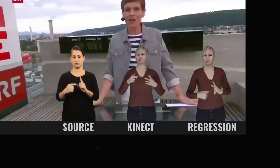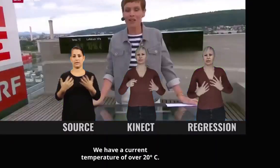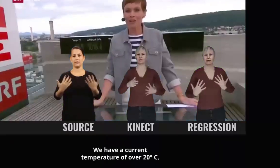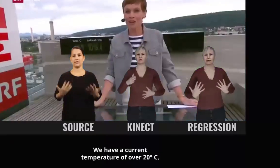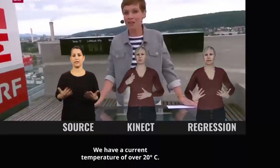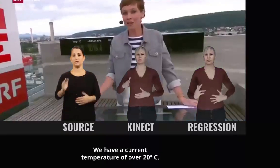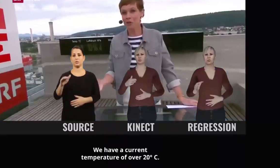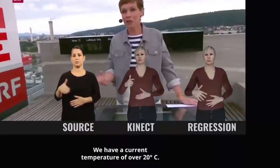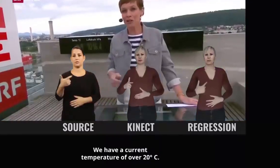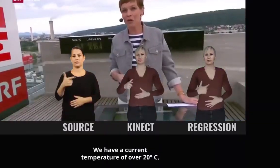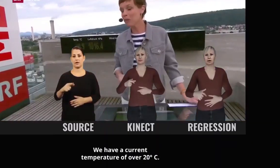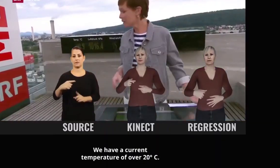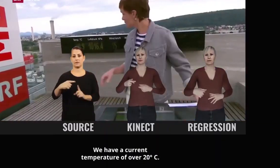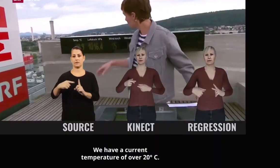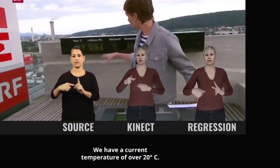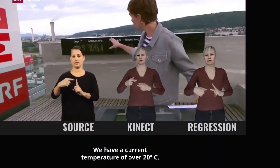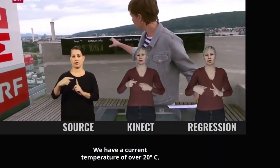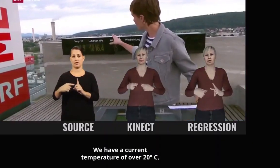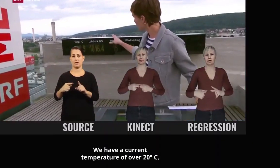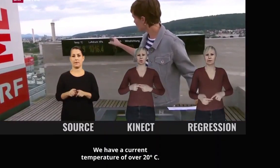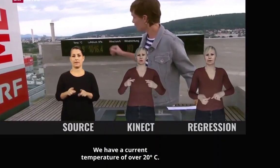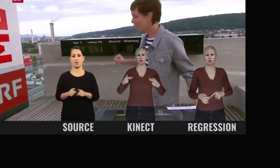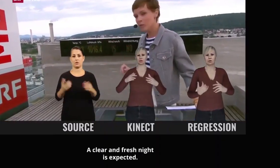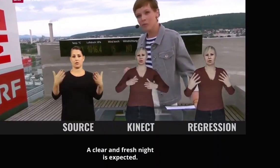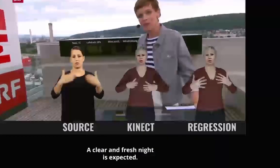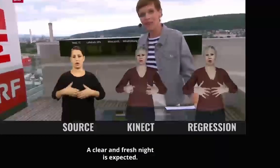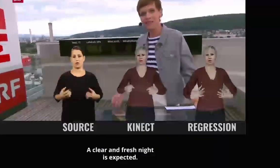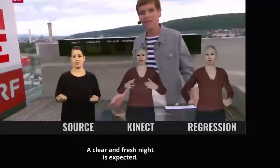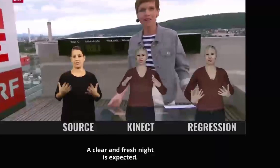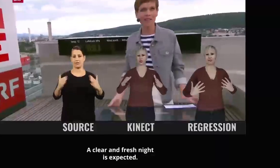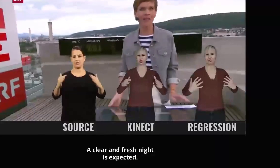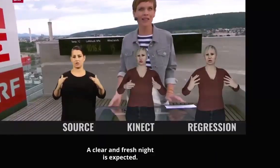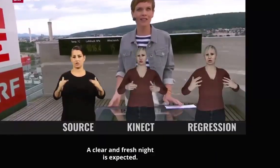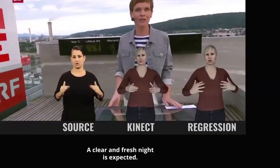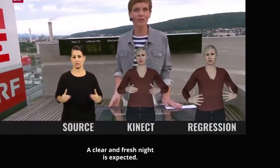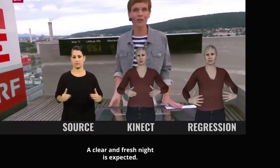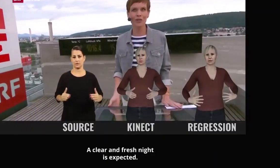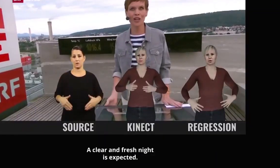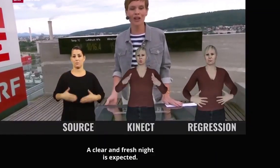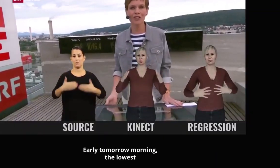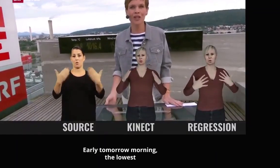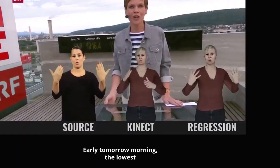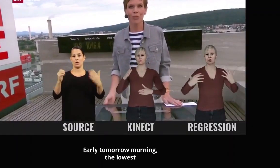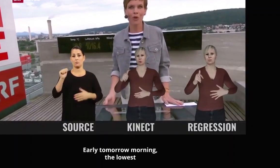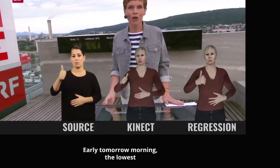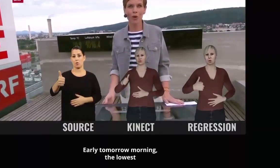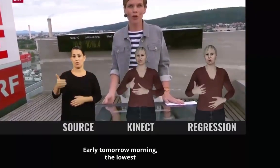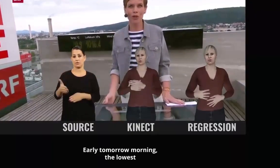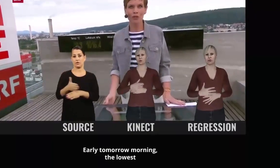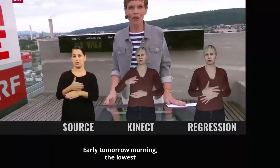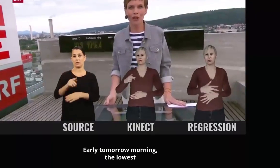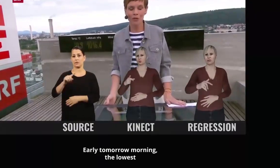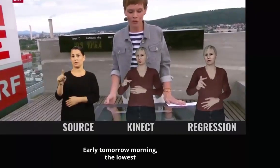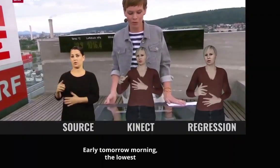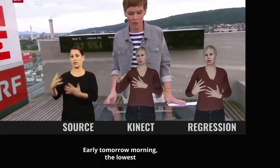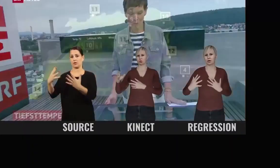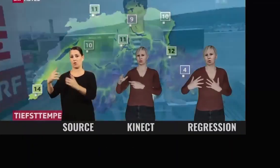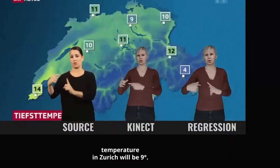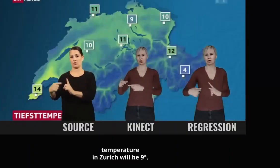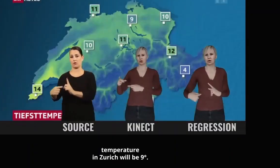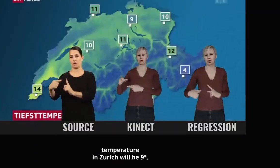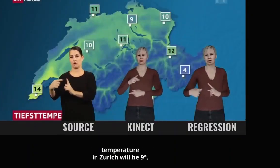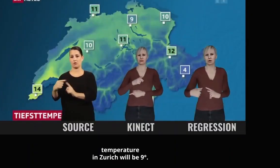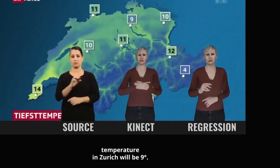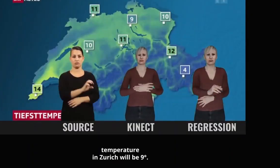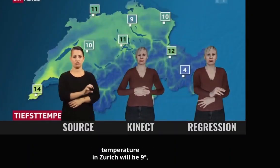Und in dieser Nacht klart es natürlich dann auch ab. Jetzt im Moment haben wir sogar knapp über 20 Grad. Es gibt eine relativ frische Nacht. Morgen am Morgen früh haben wir zum Beispiel